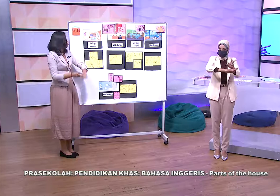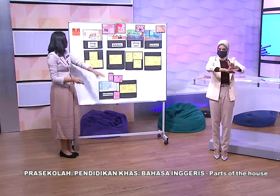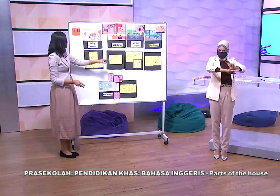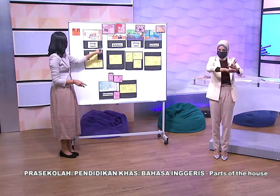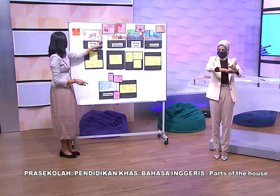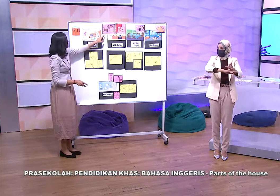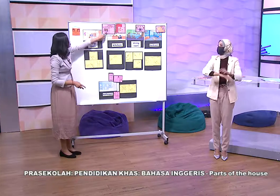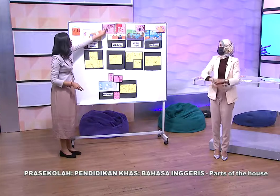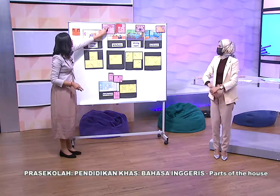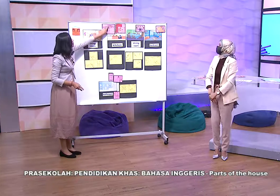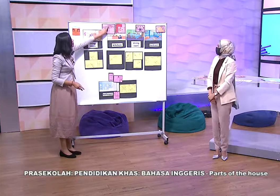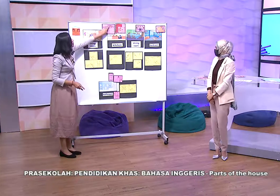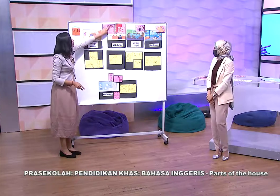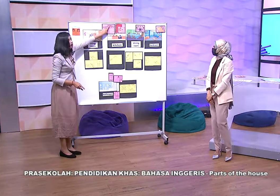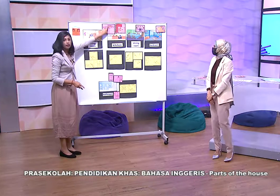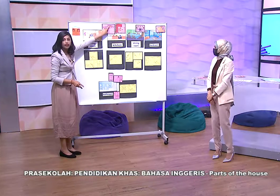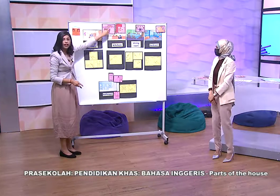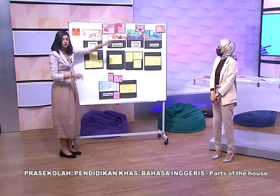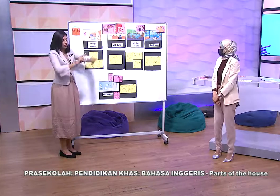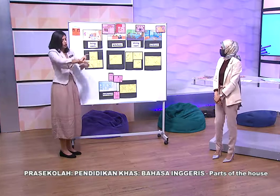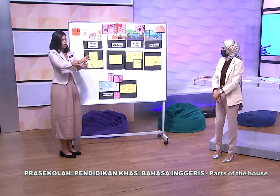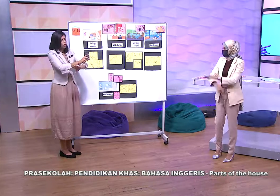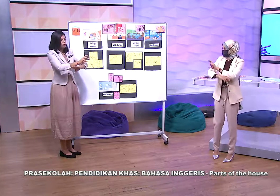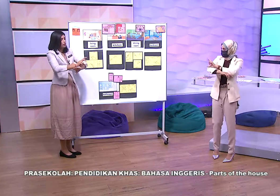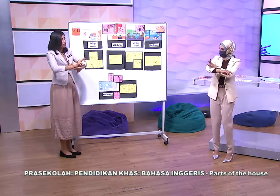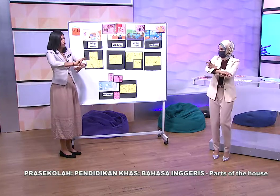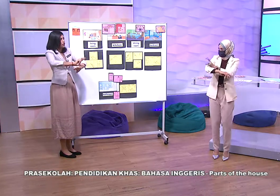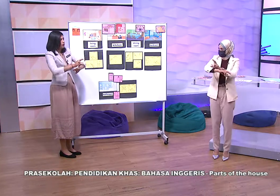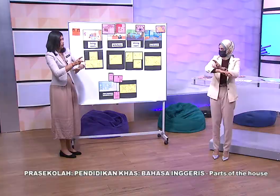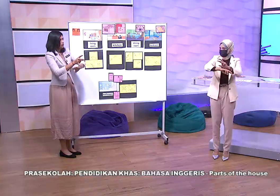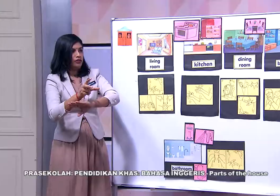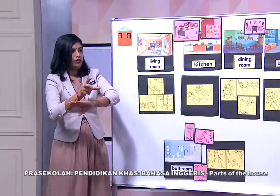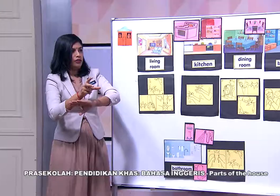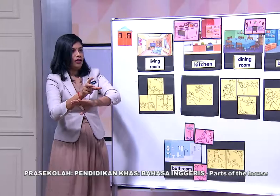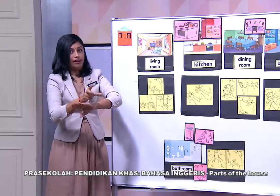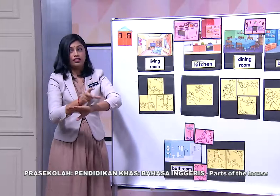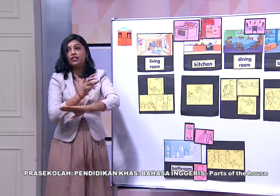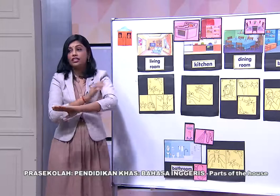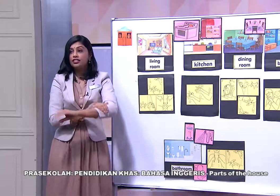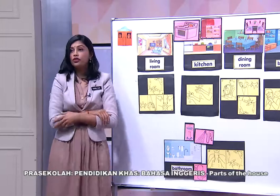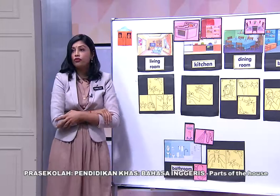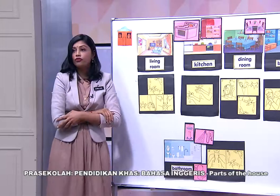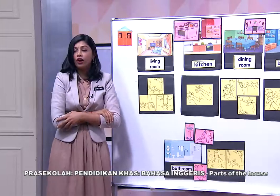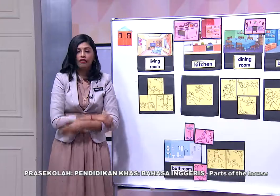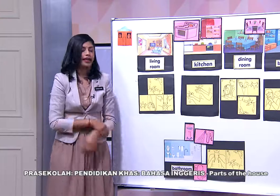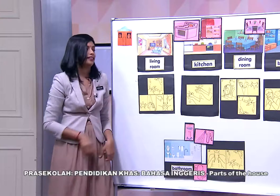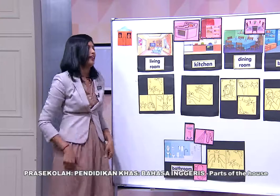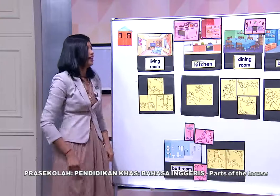the burner, this one. I see. Right, so you on, move and you on. Okay. All right, so that is the stove. All right, the next